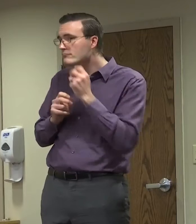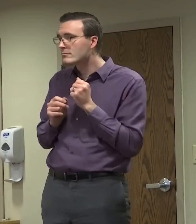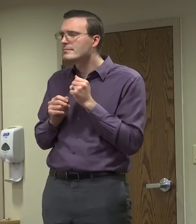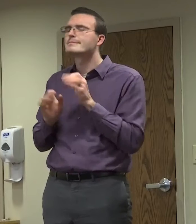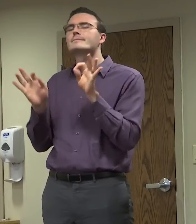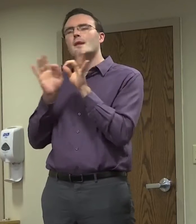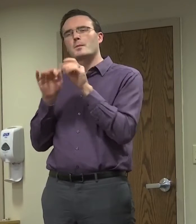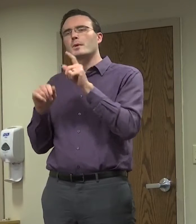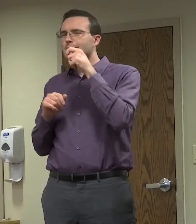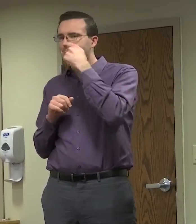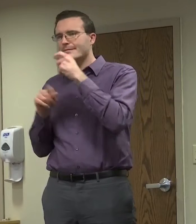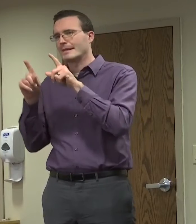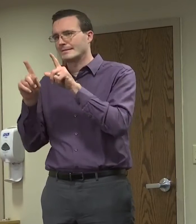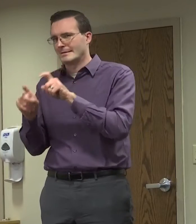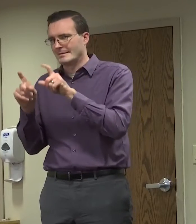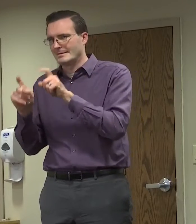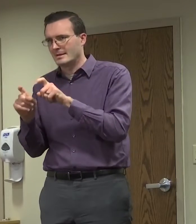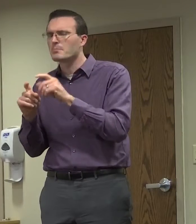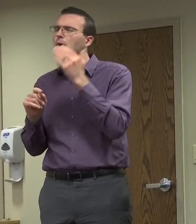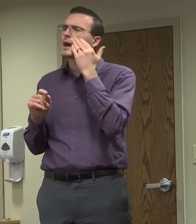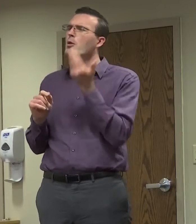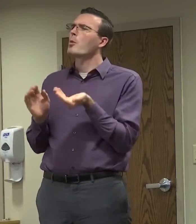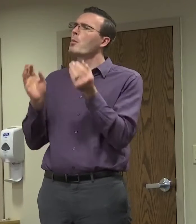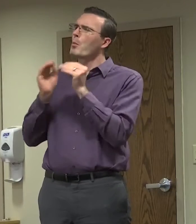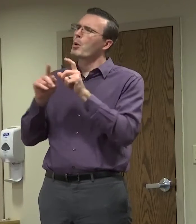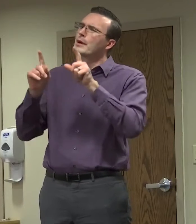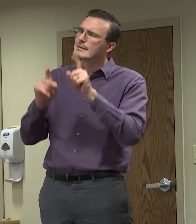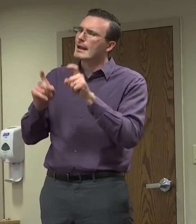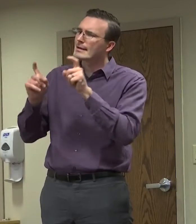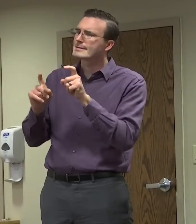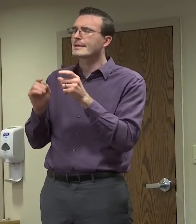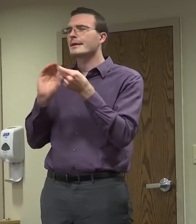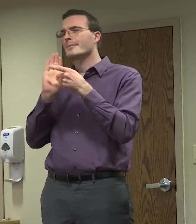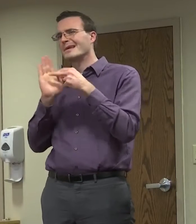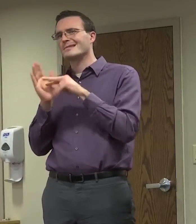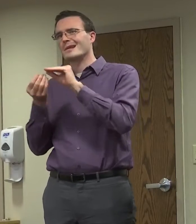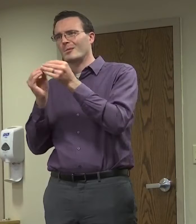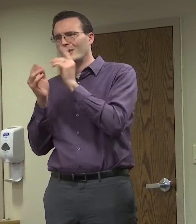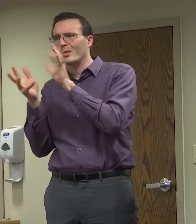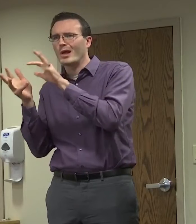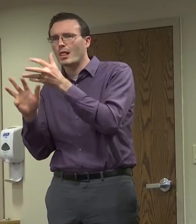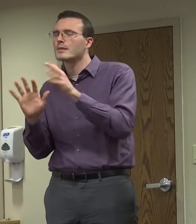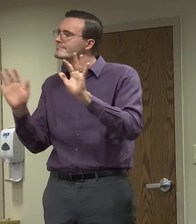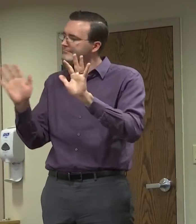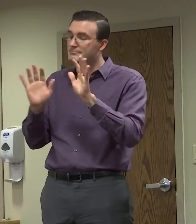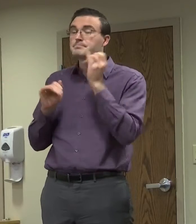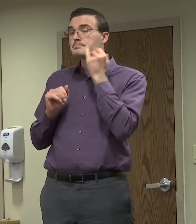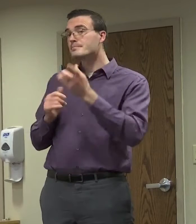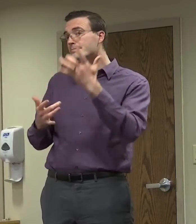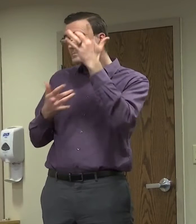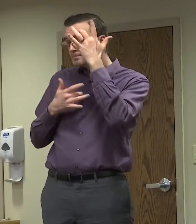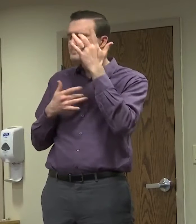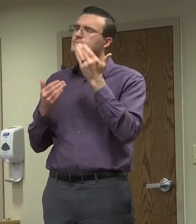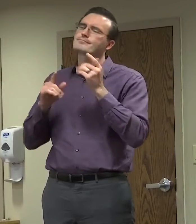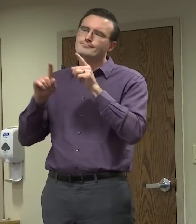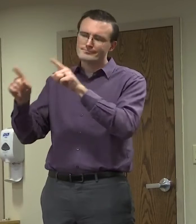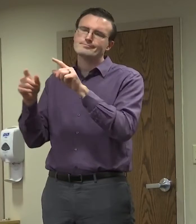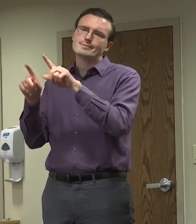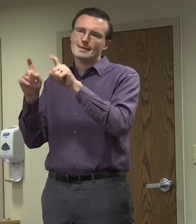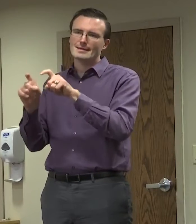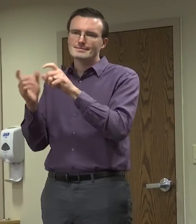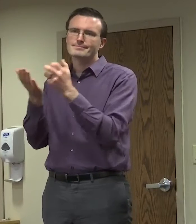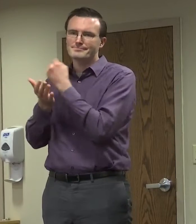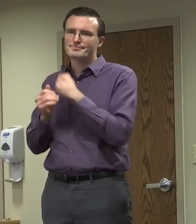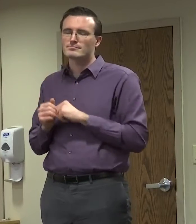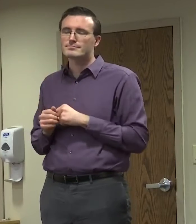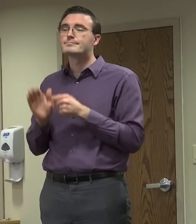number of positive, but the bottom line is if you're symptomatic, you still need to test. We know the testing site at Sandy Hollow, outside in the